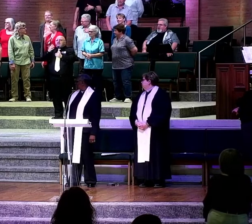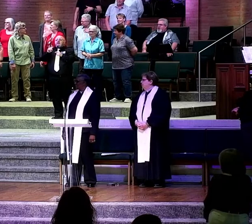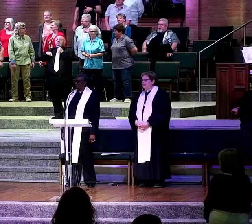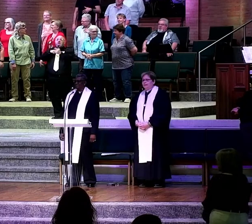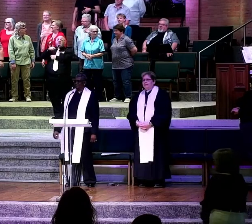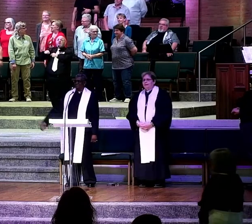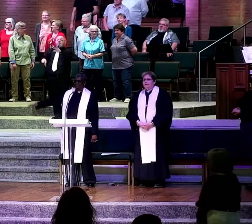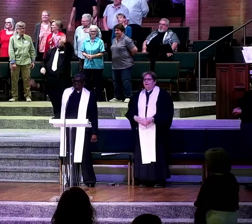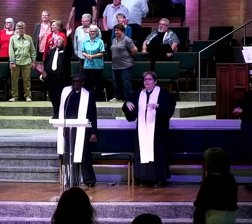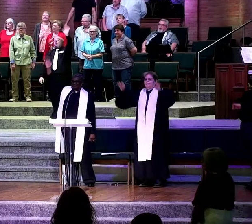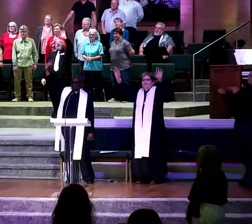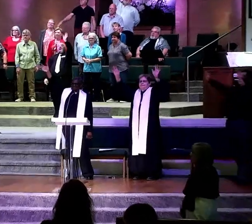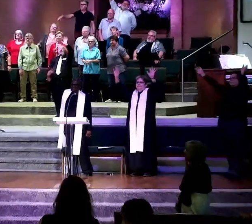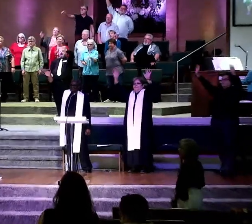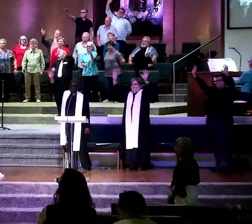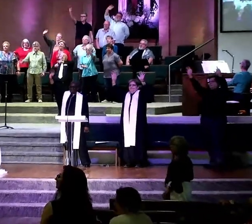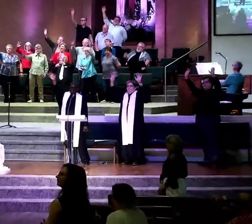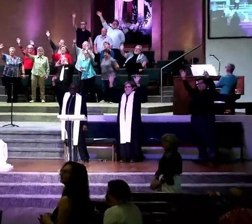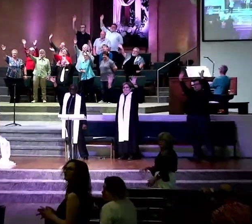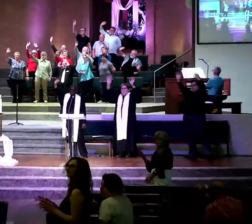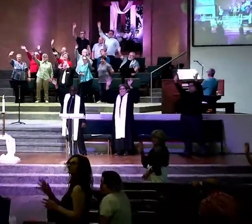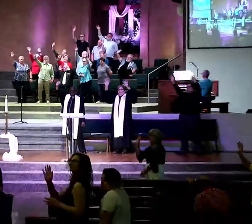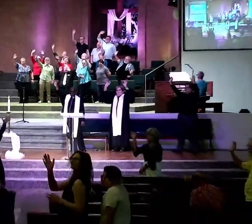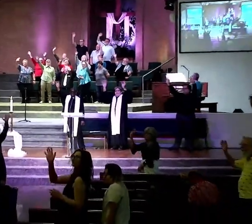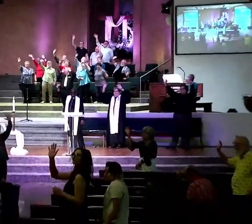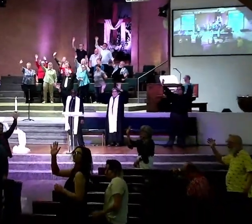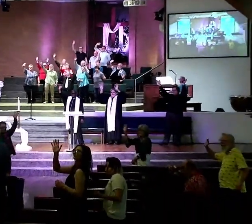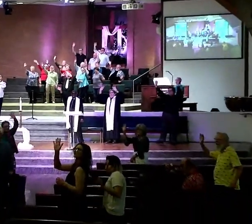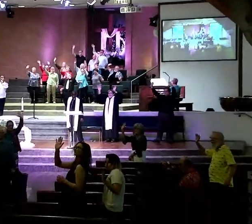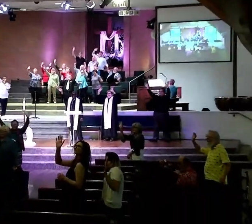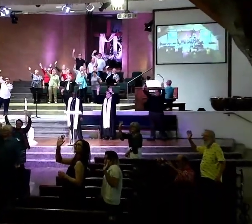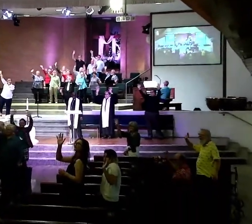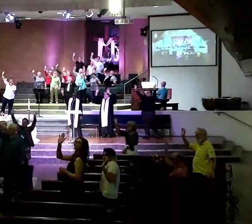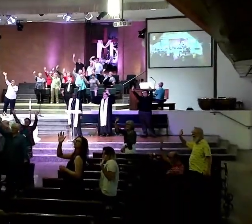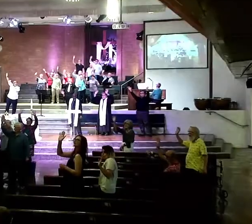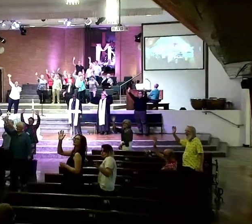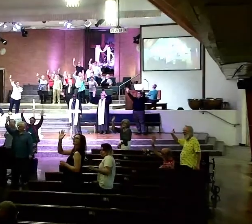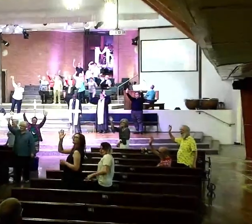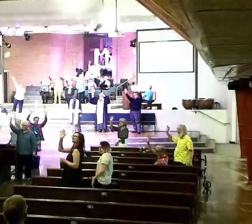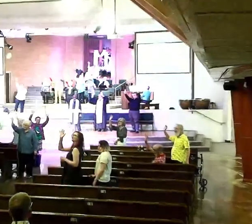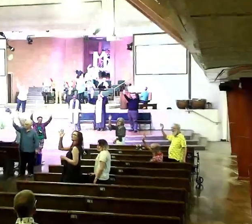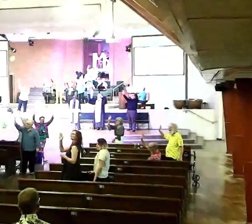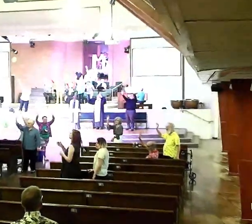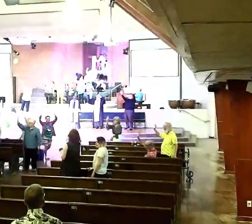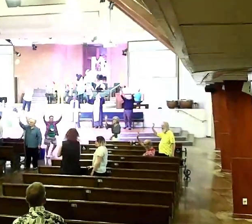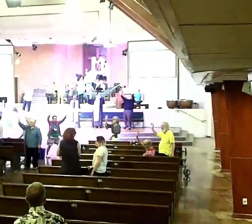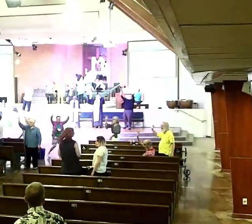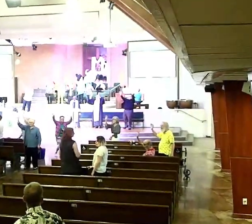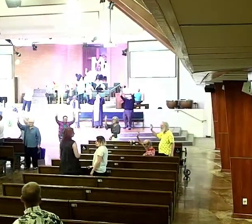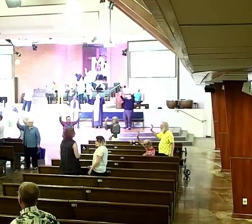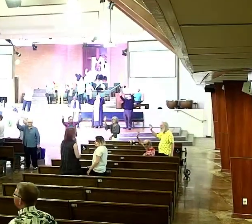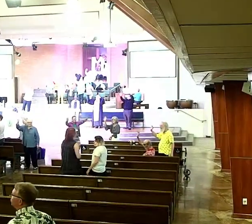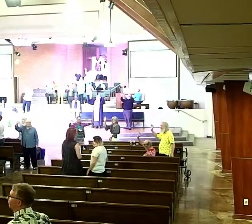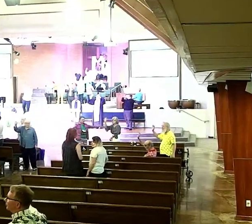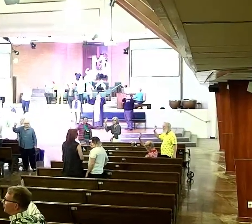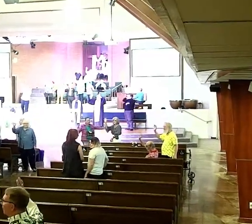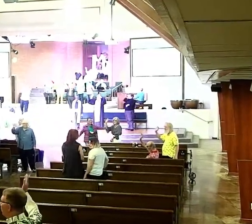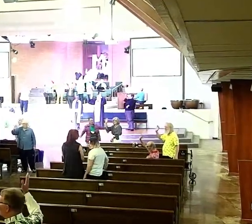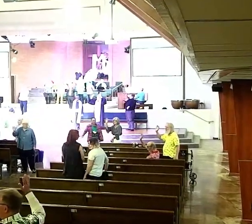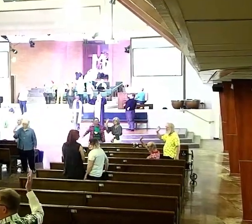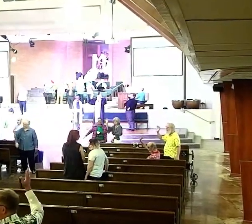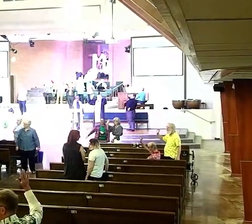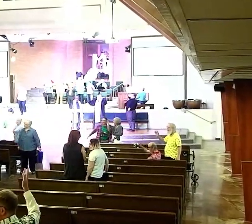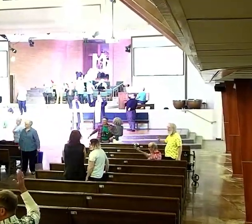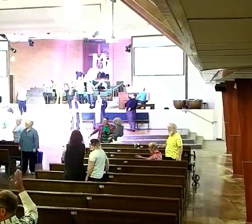around real quick and wave to those cameras. Hey, friends online, we're so happy to see you. Thank you for being here with us. We